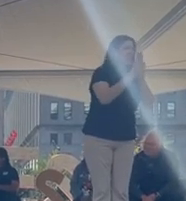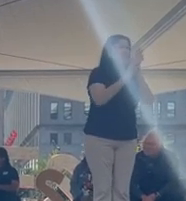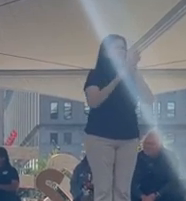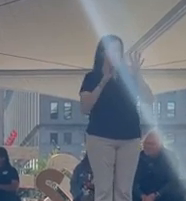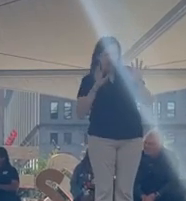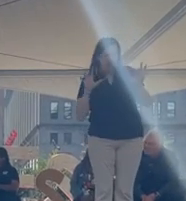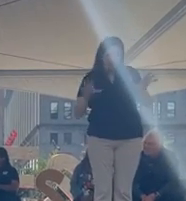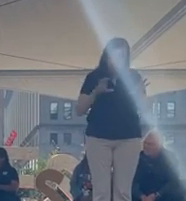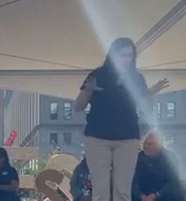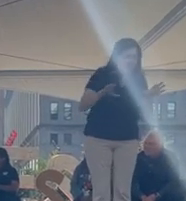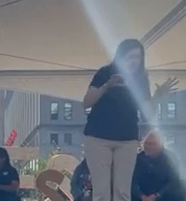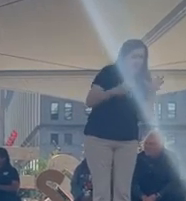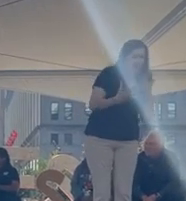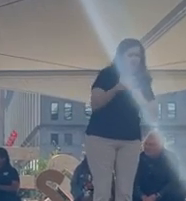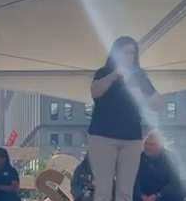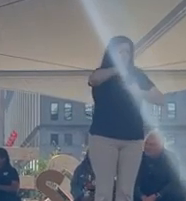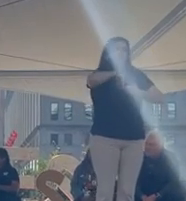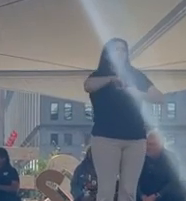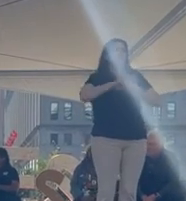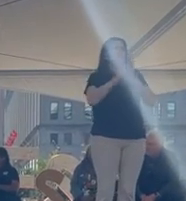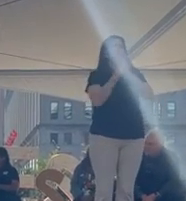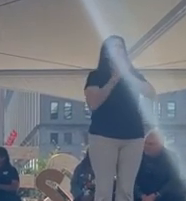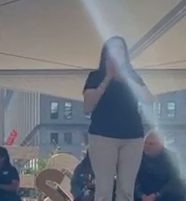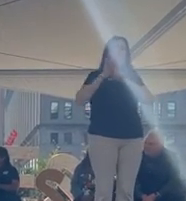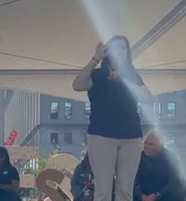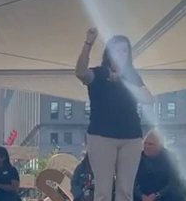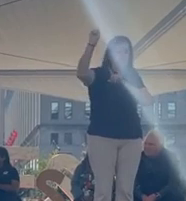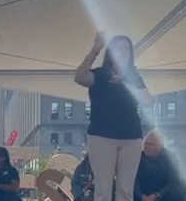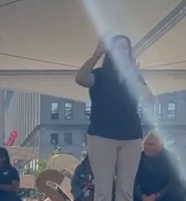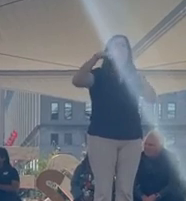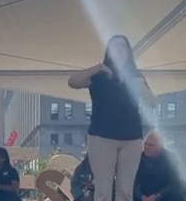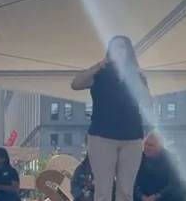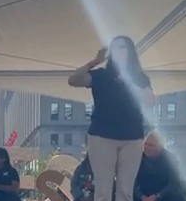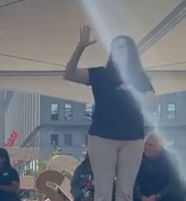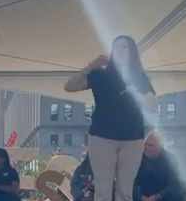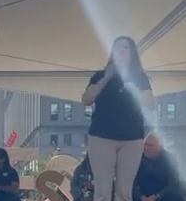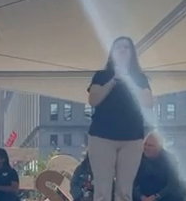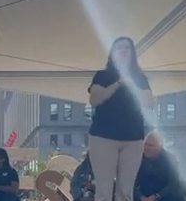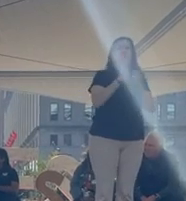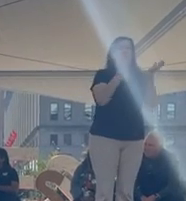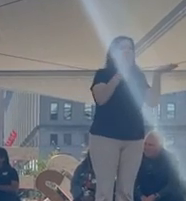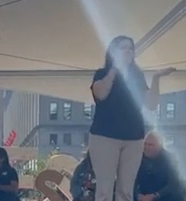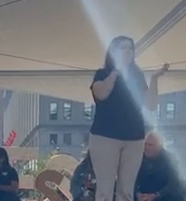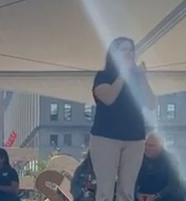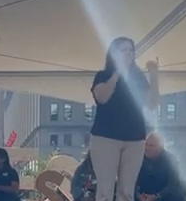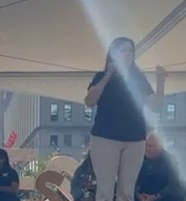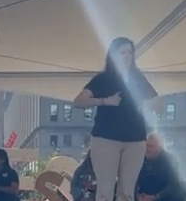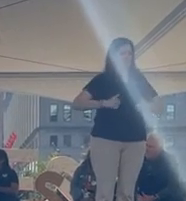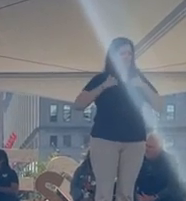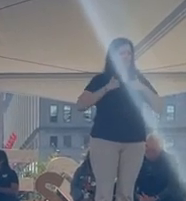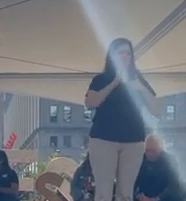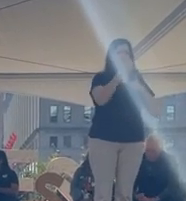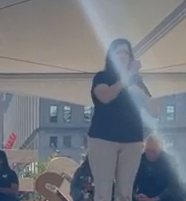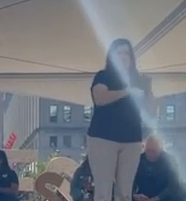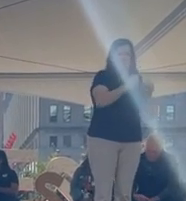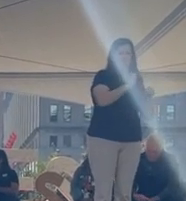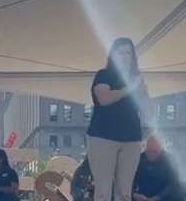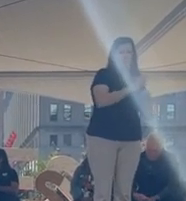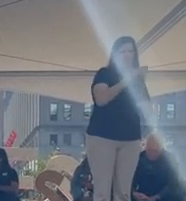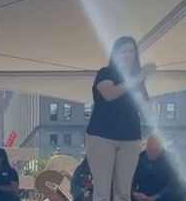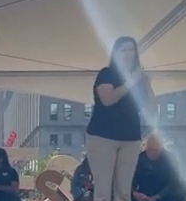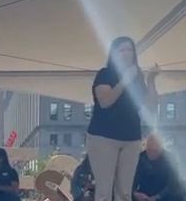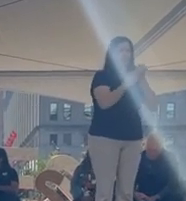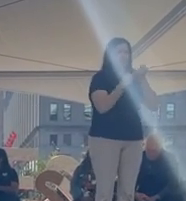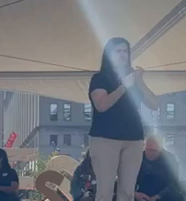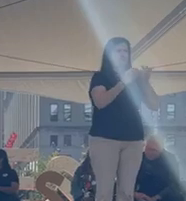and harnessed. I remember when I left Services for Independent Living after working there for 10 years, advocating